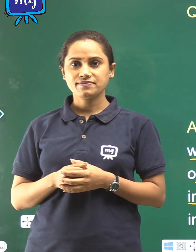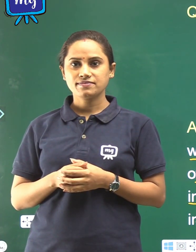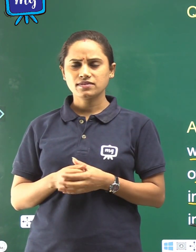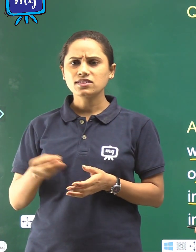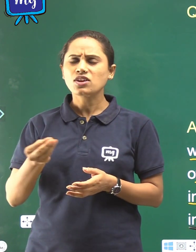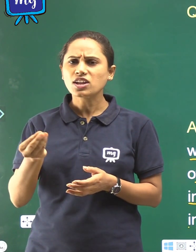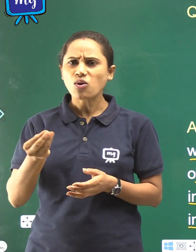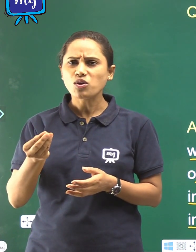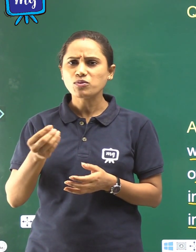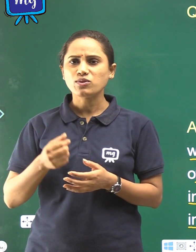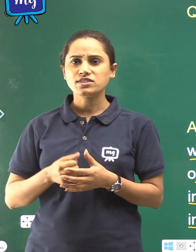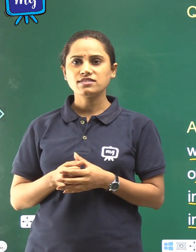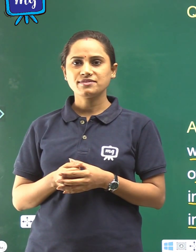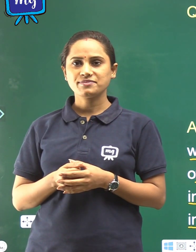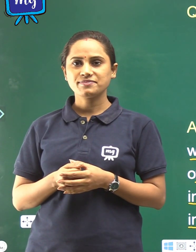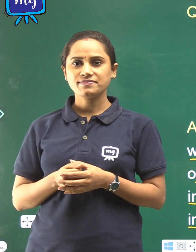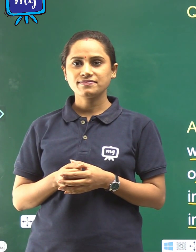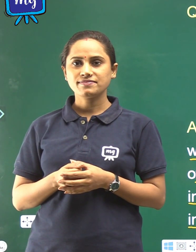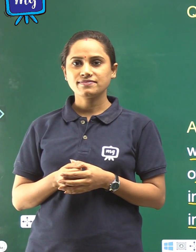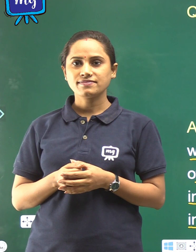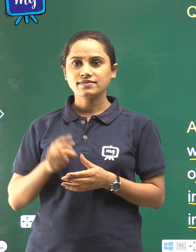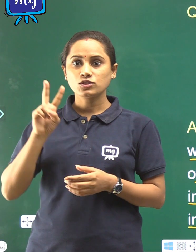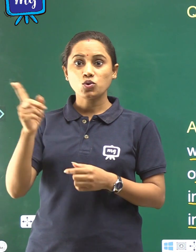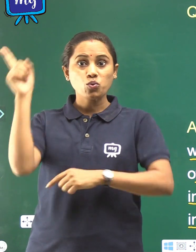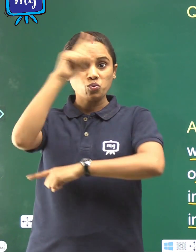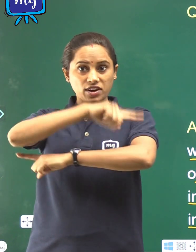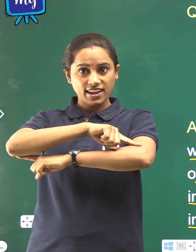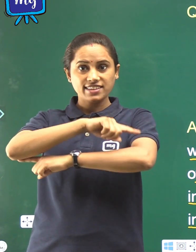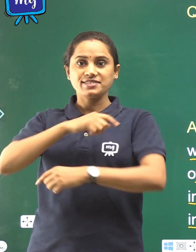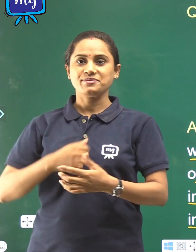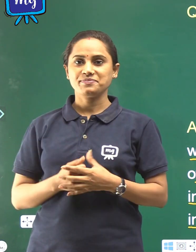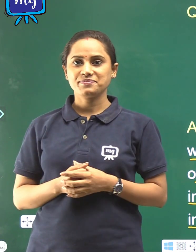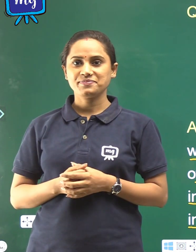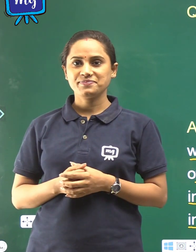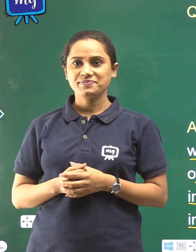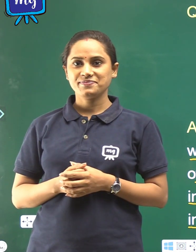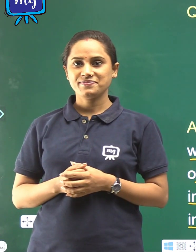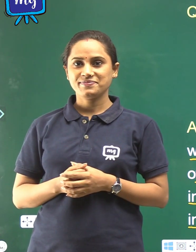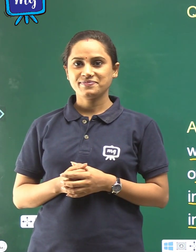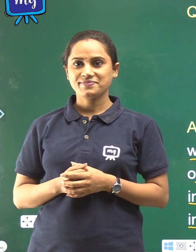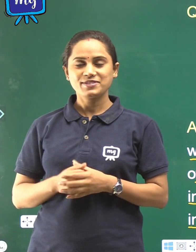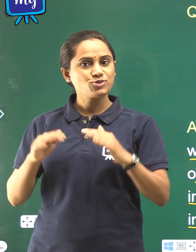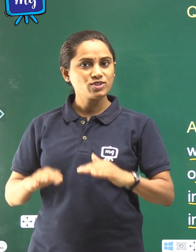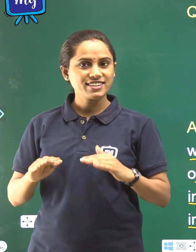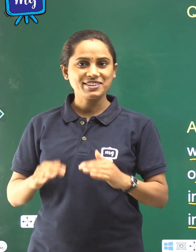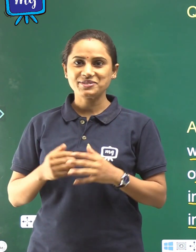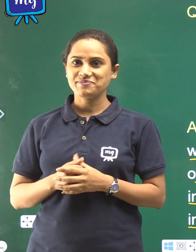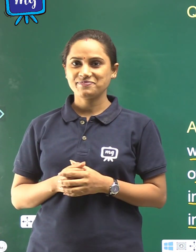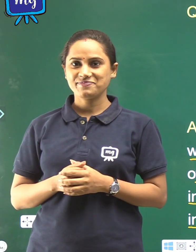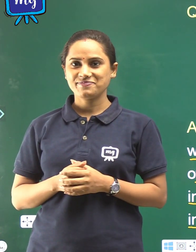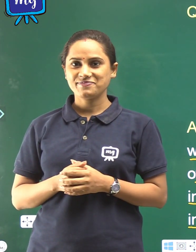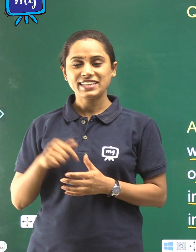in almost 2 days. So, children,